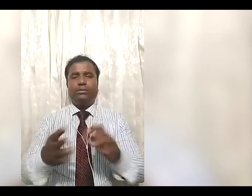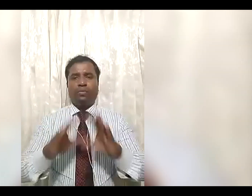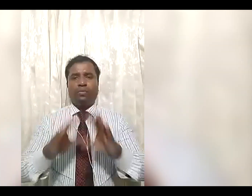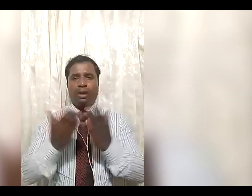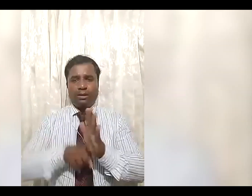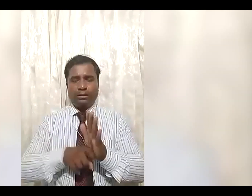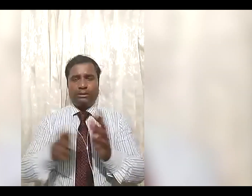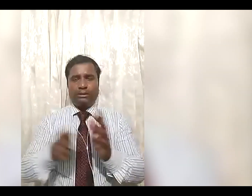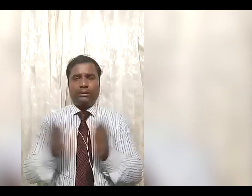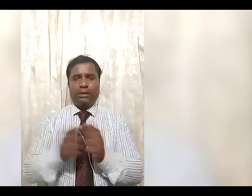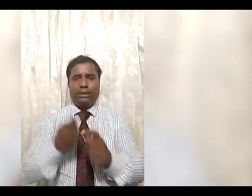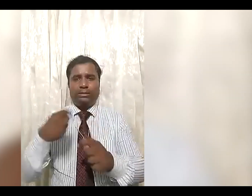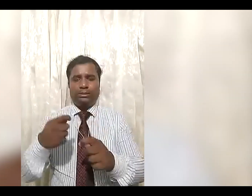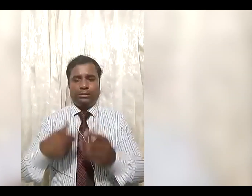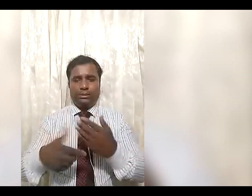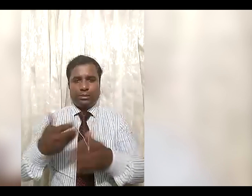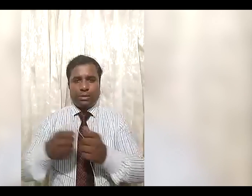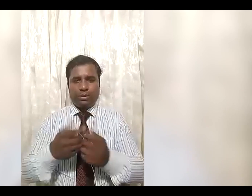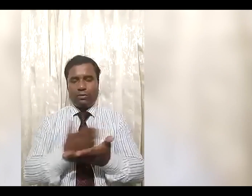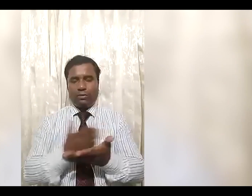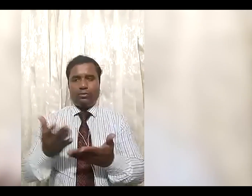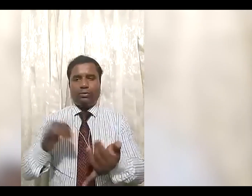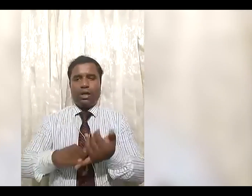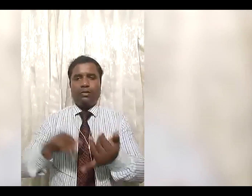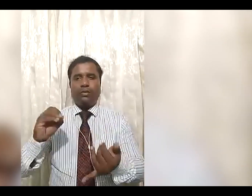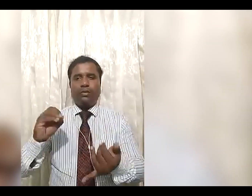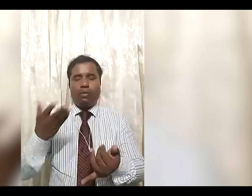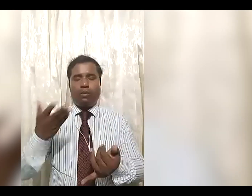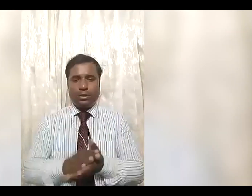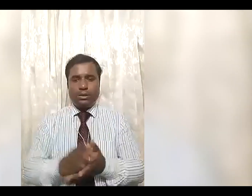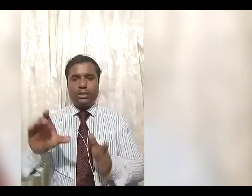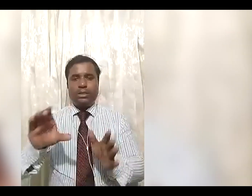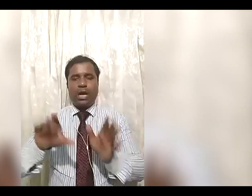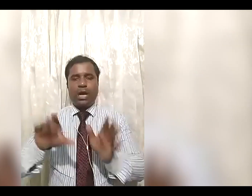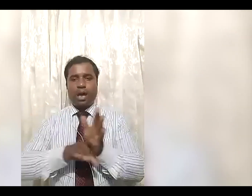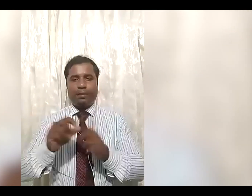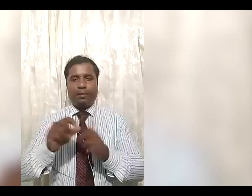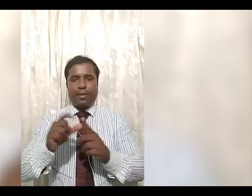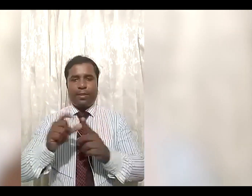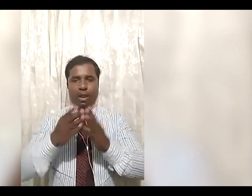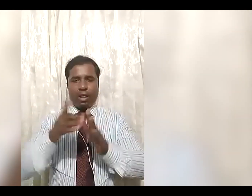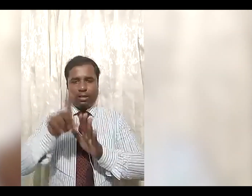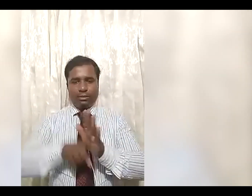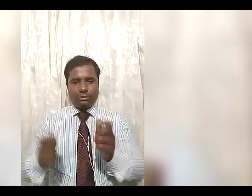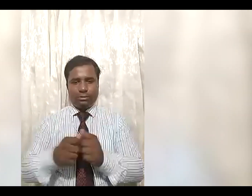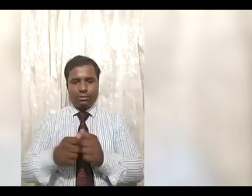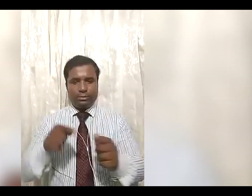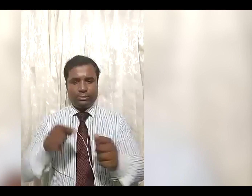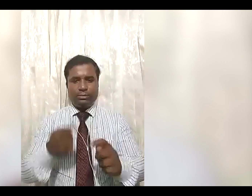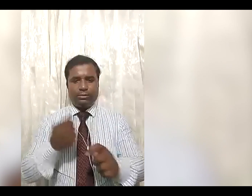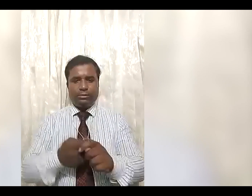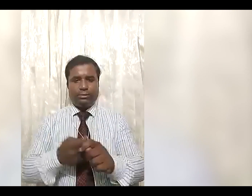international version of that. So the CRPD, like I said, came up for a vote once on the Senate side, and it didn't